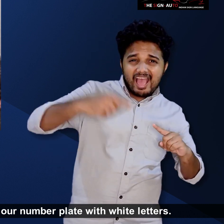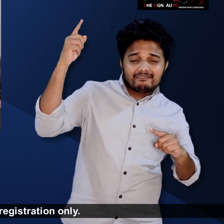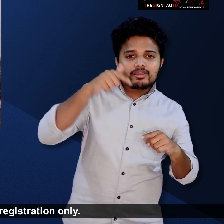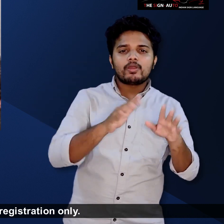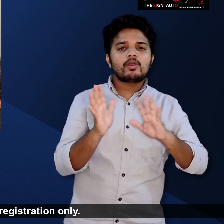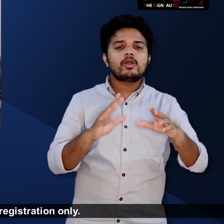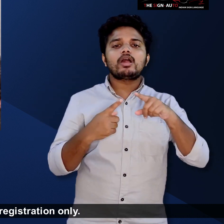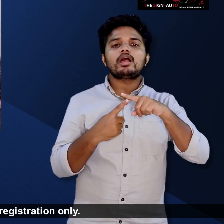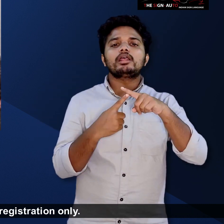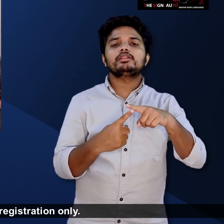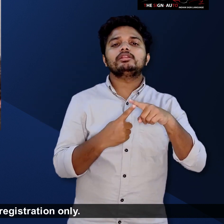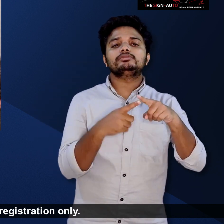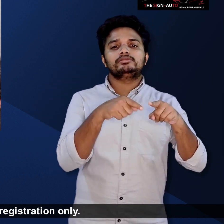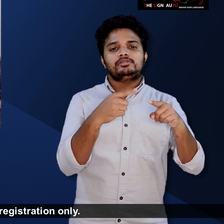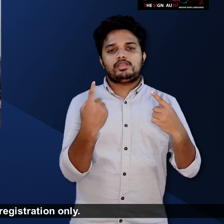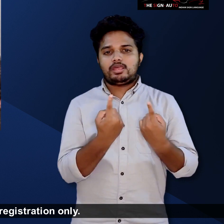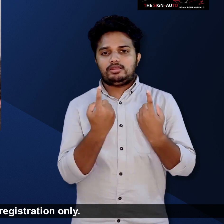this is temporary registration only